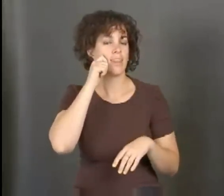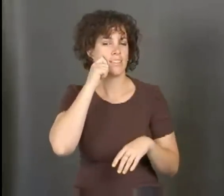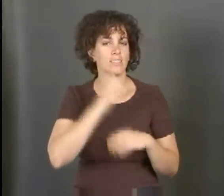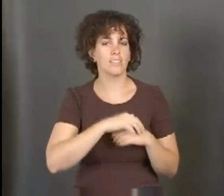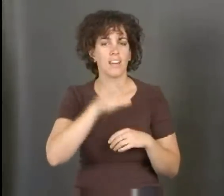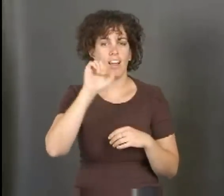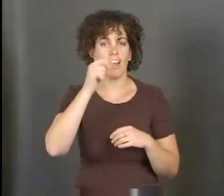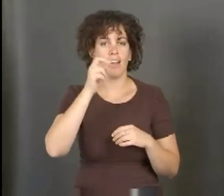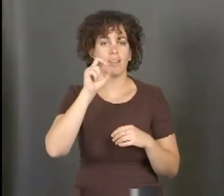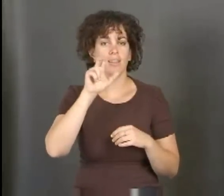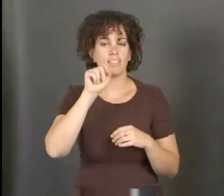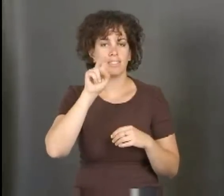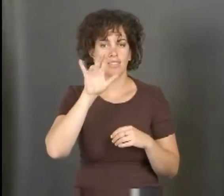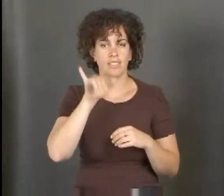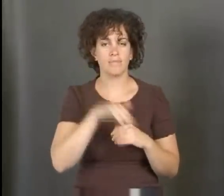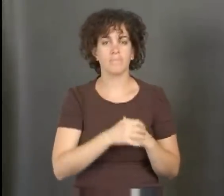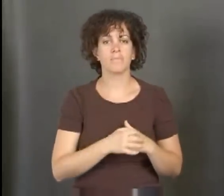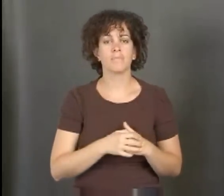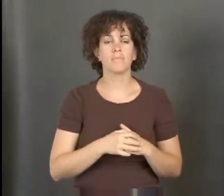some signs for ethnicity.